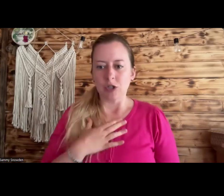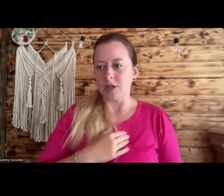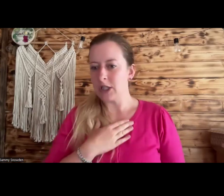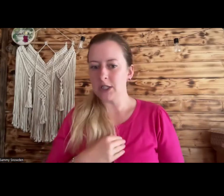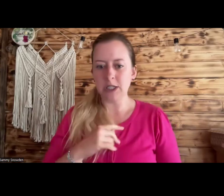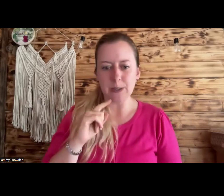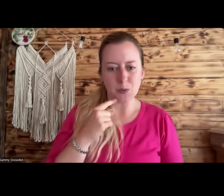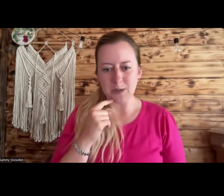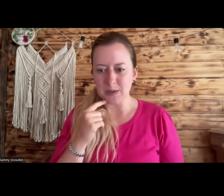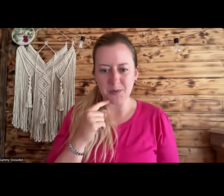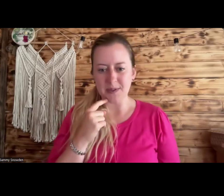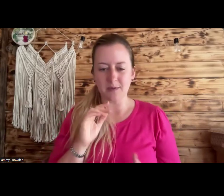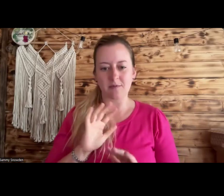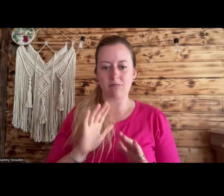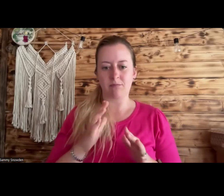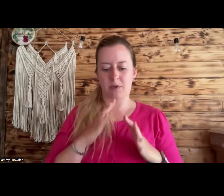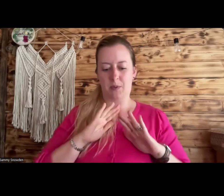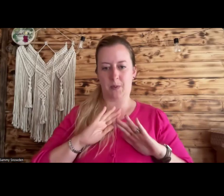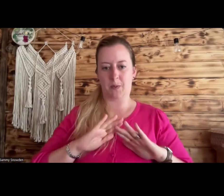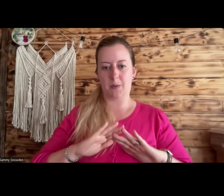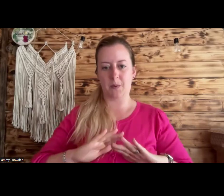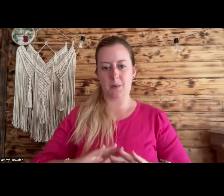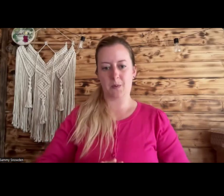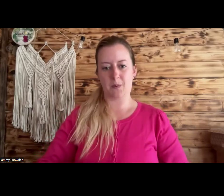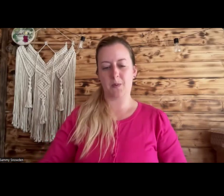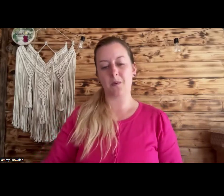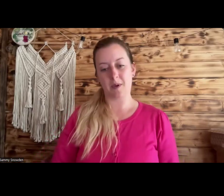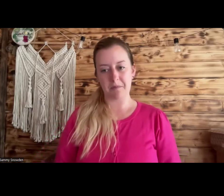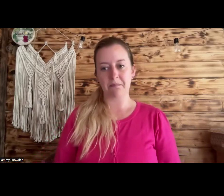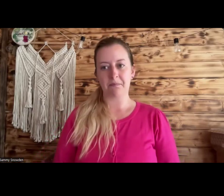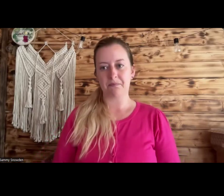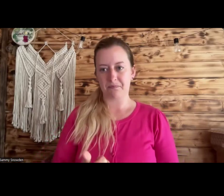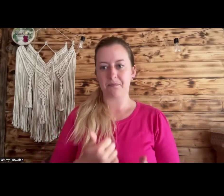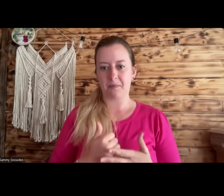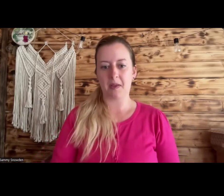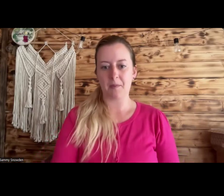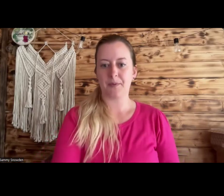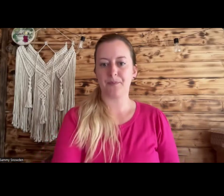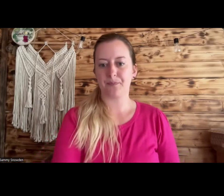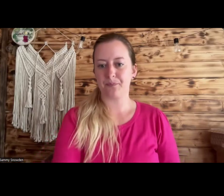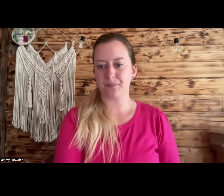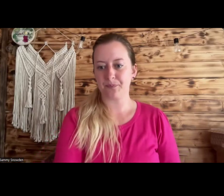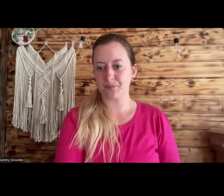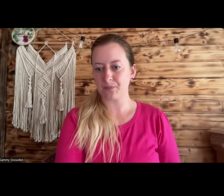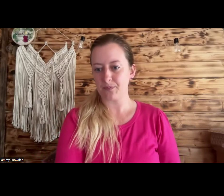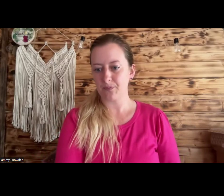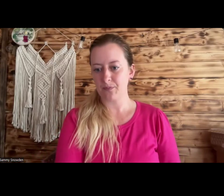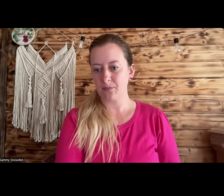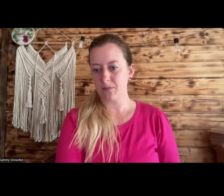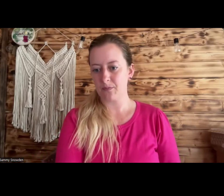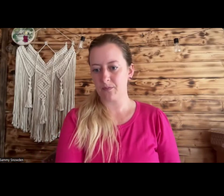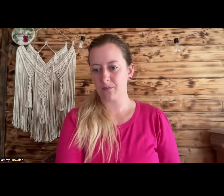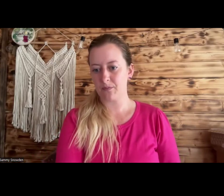an emotional side, so a few things that the Essential Emotions book brought out. It says that